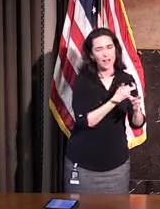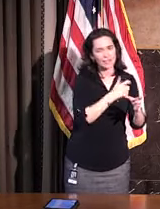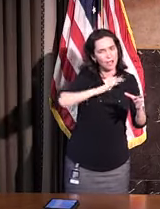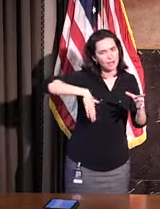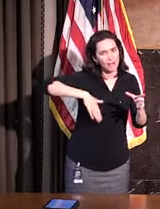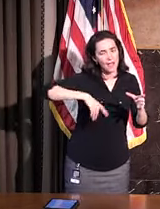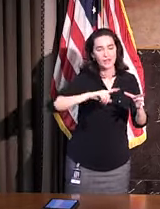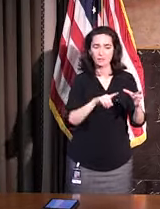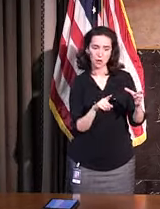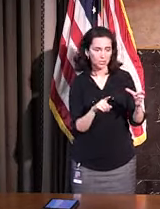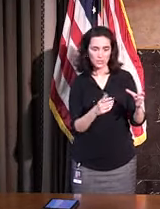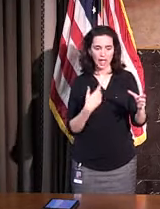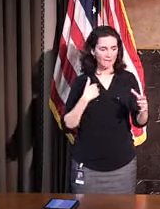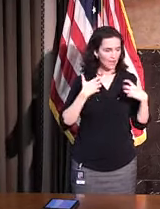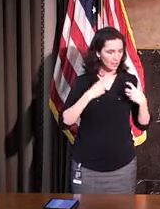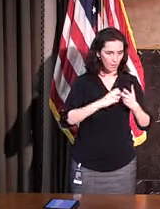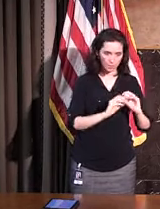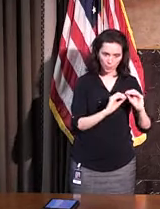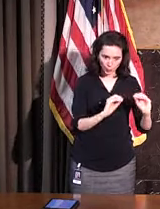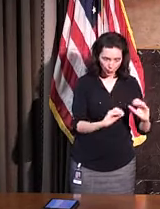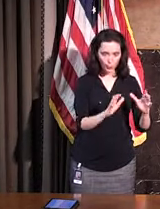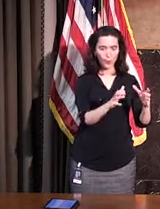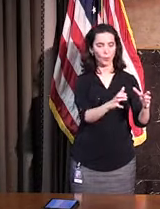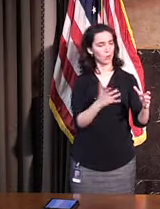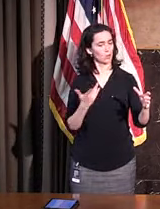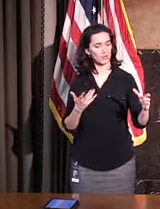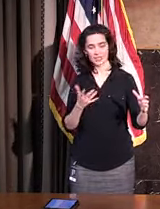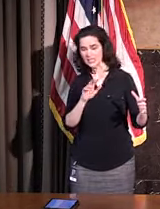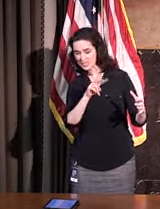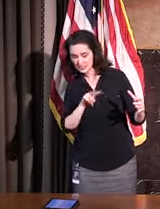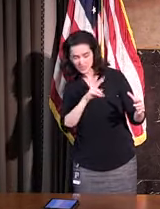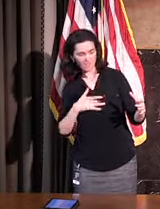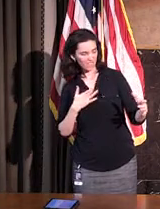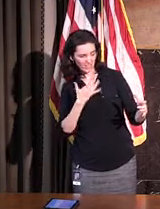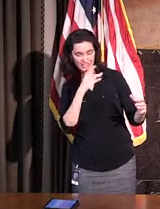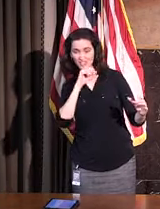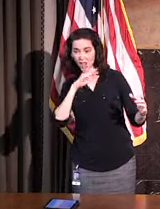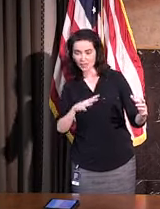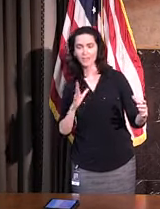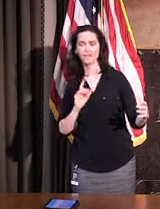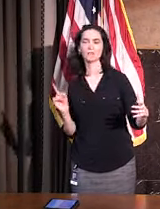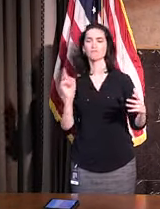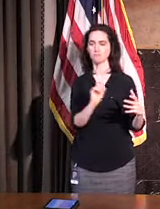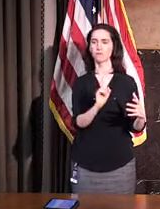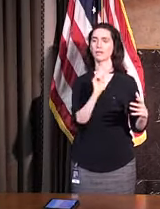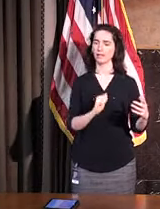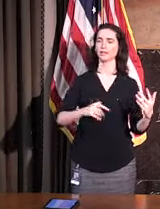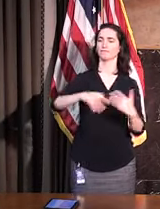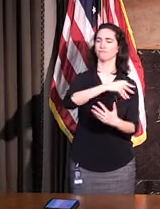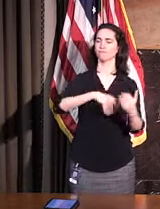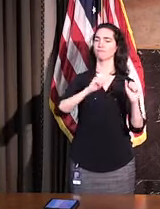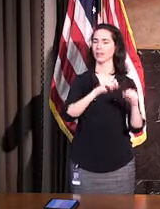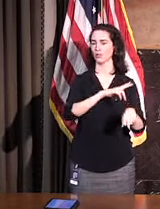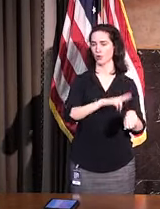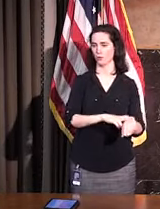then folks do not need to mask and distance in those circumstances. And then the third thing relates to